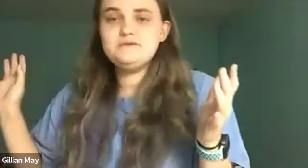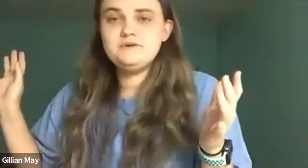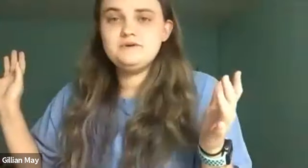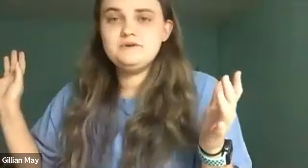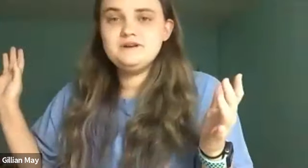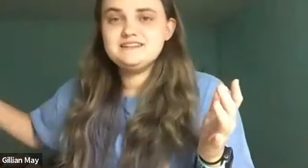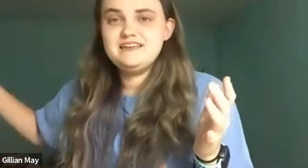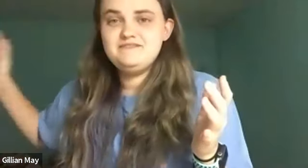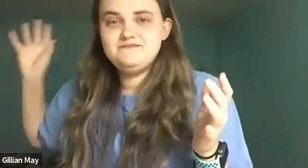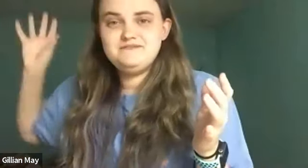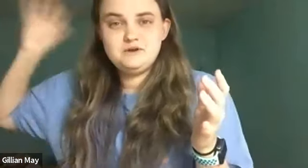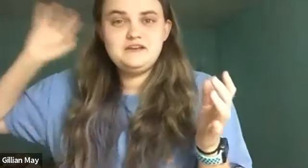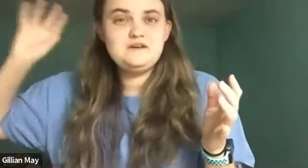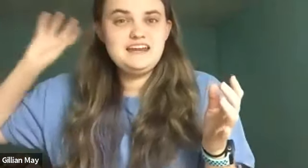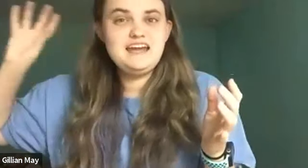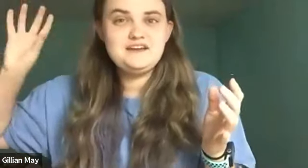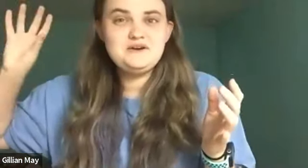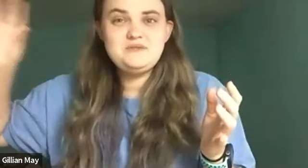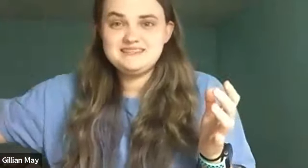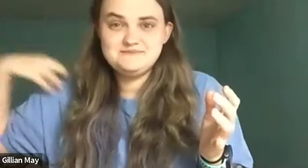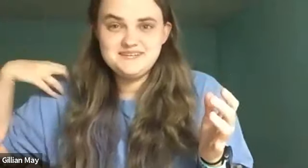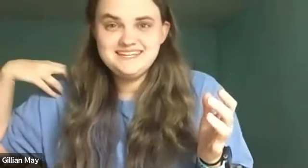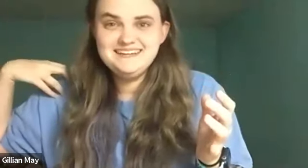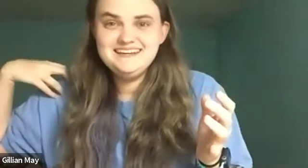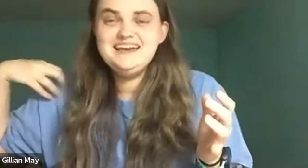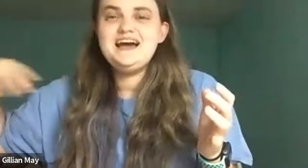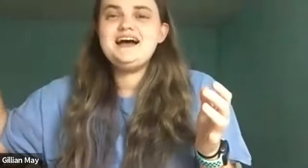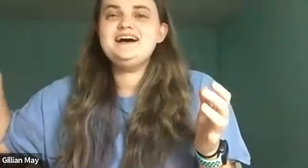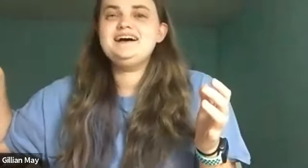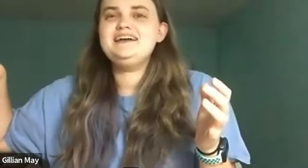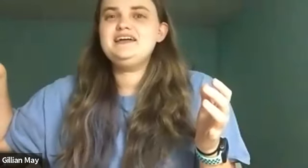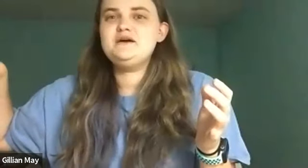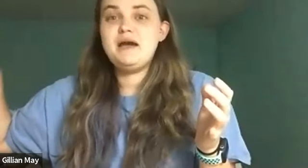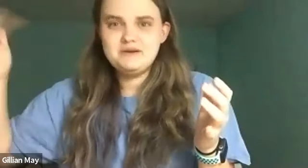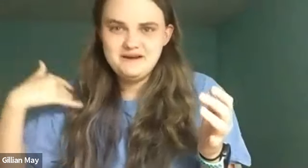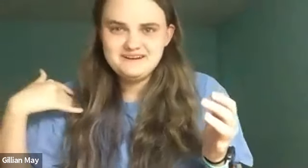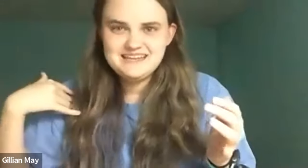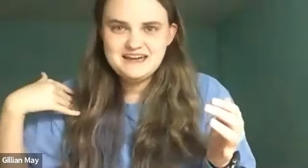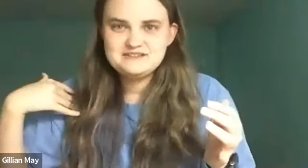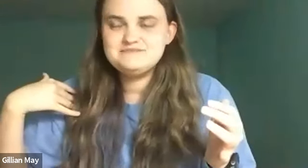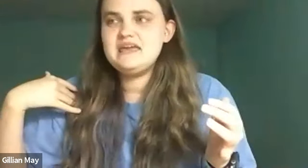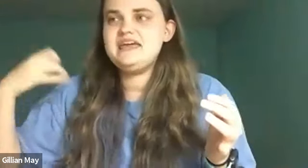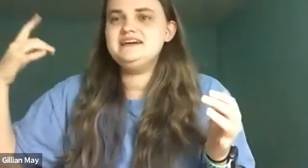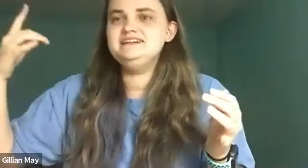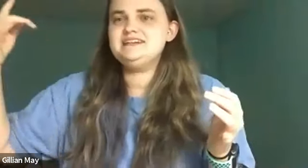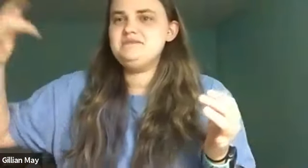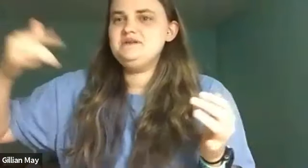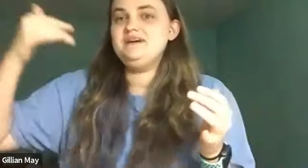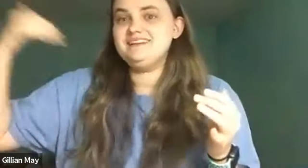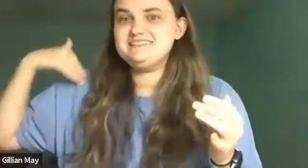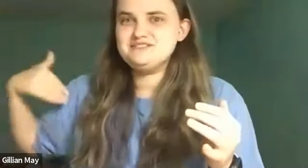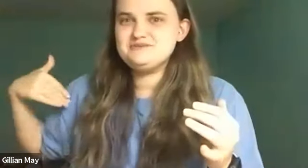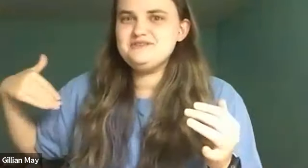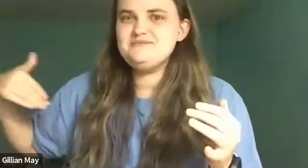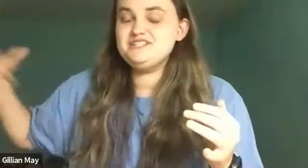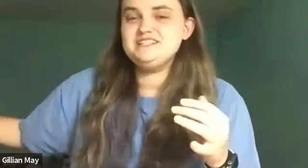warn, if you're hearing an echo, that's me. I am at my parents' house and I'm in my sister's room and she's